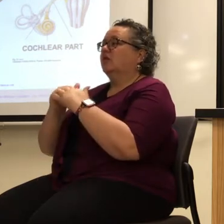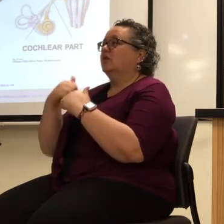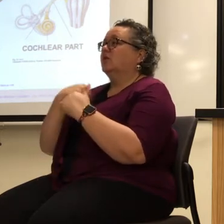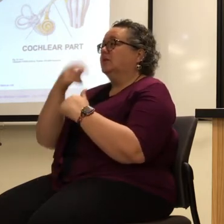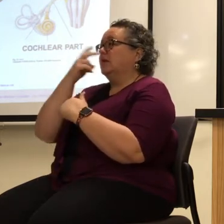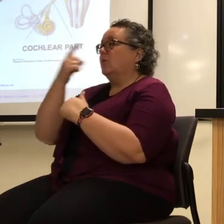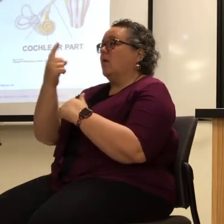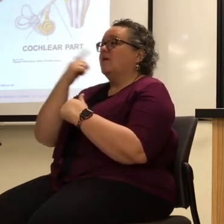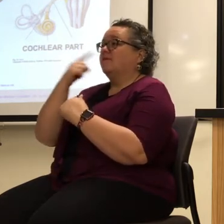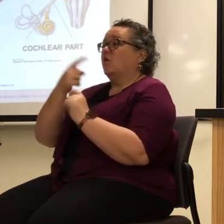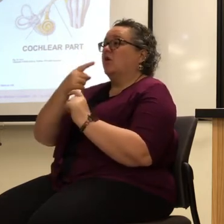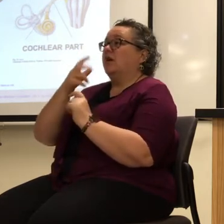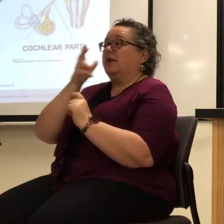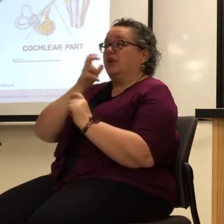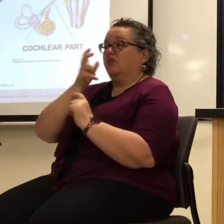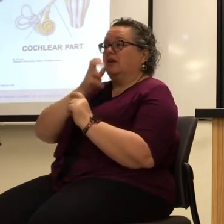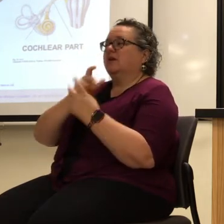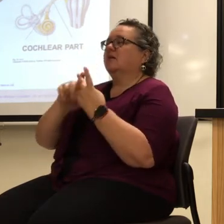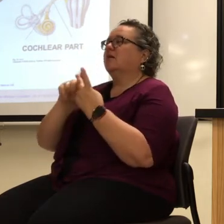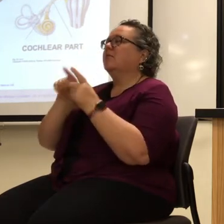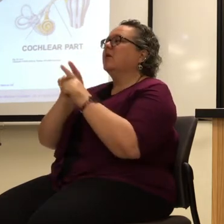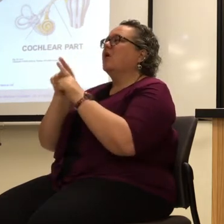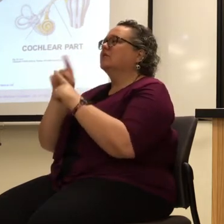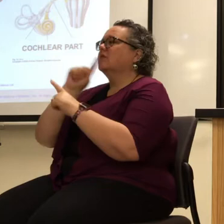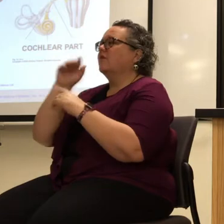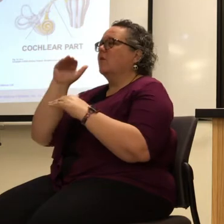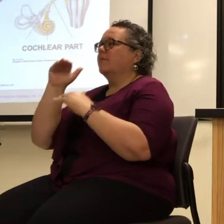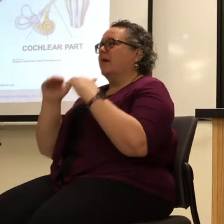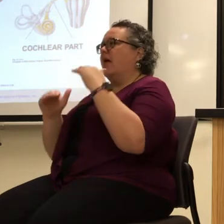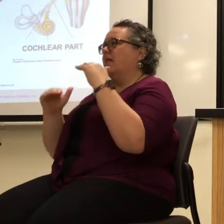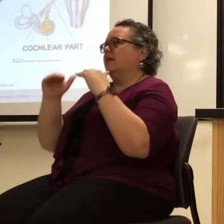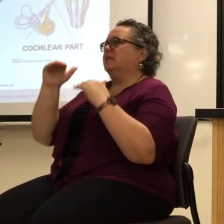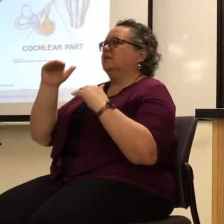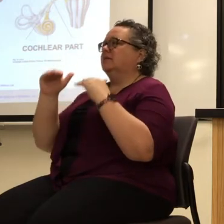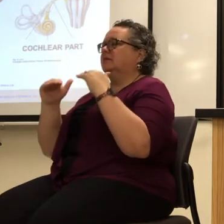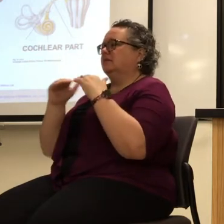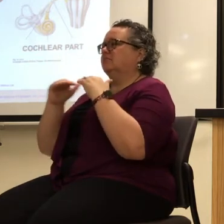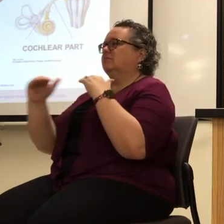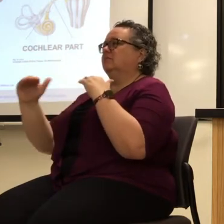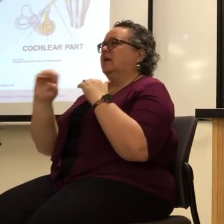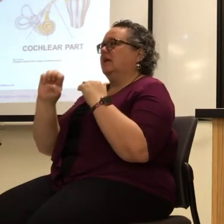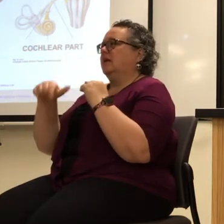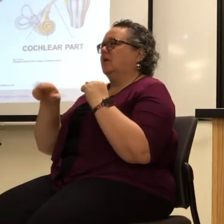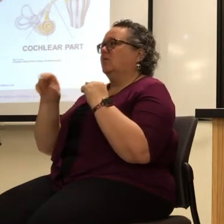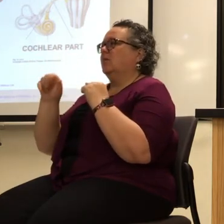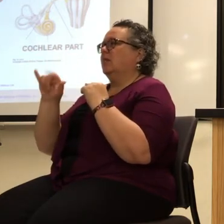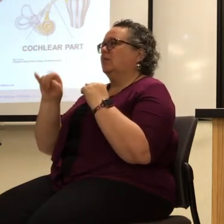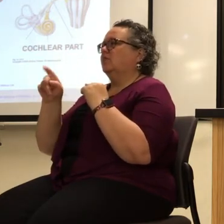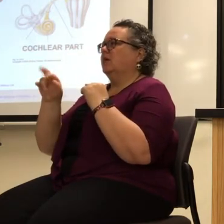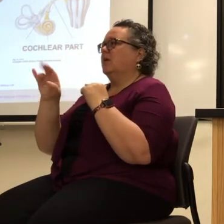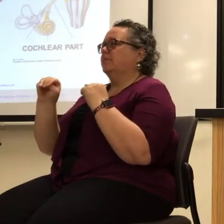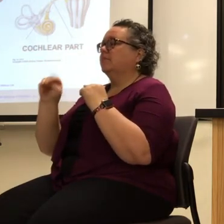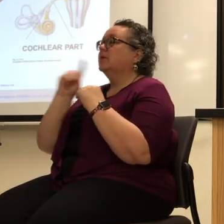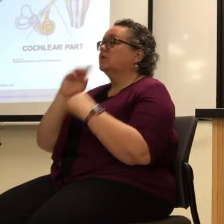hearing, but also balance and equilibrium for the vestibular part. So the cochlear part is for hearing.